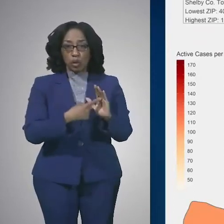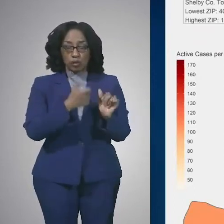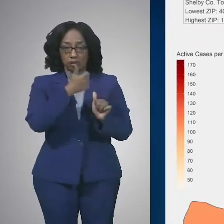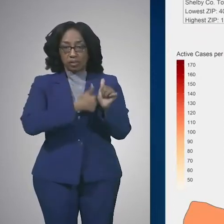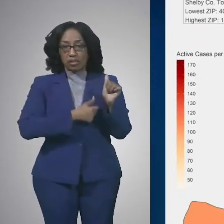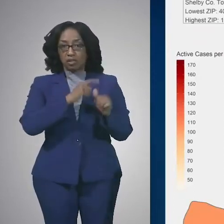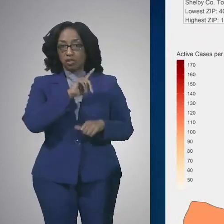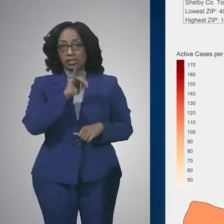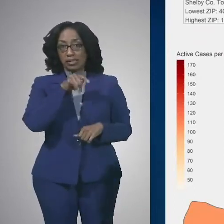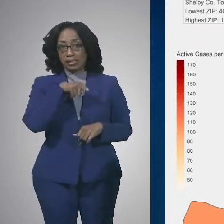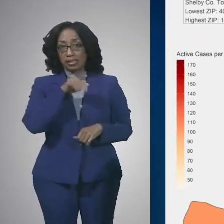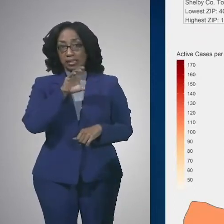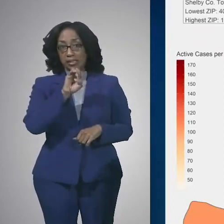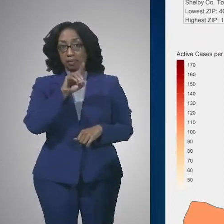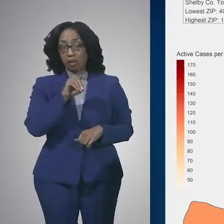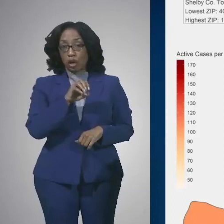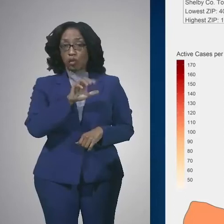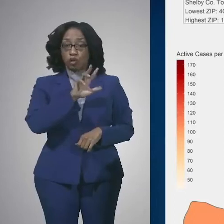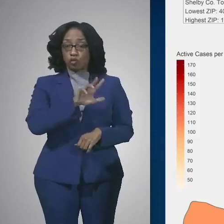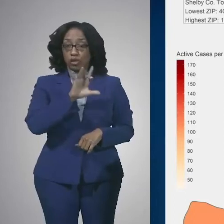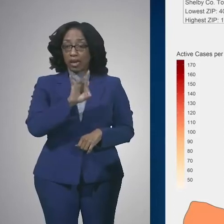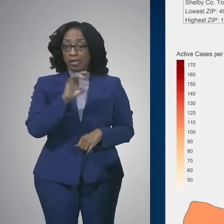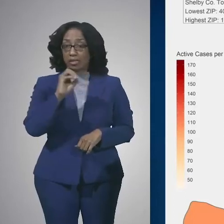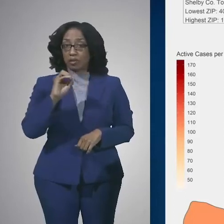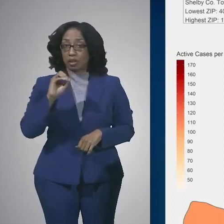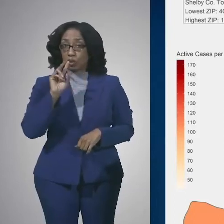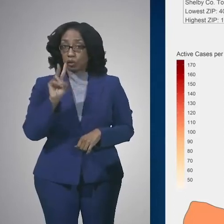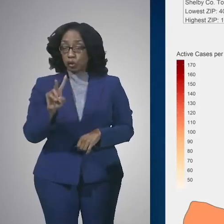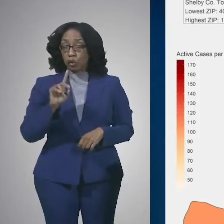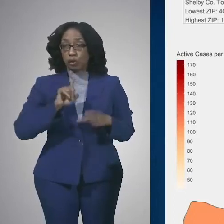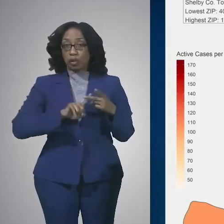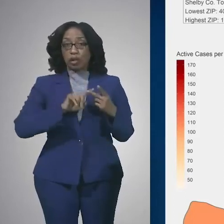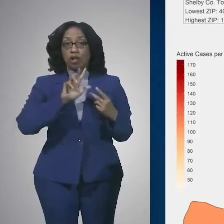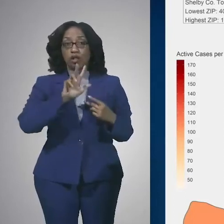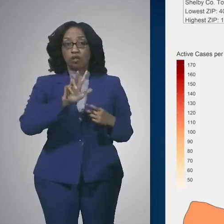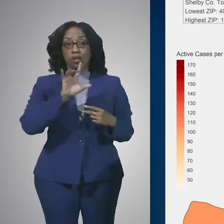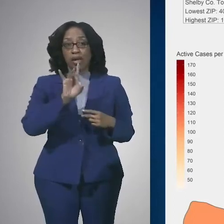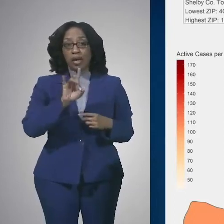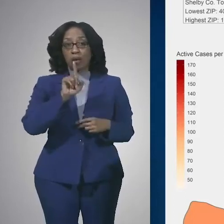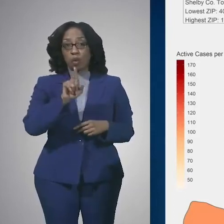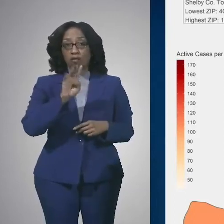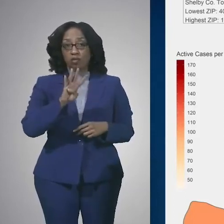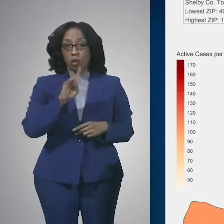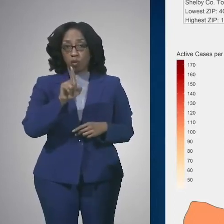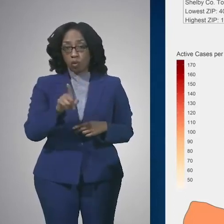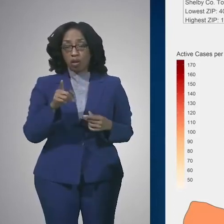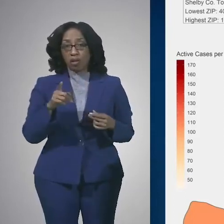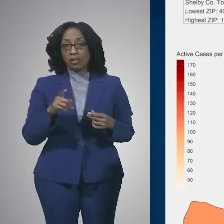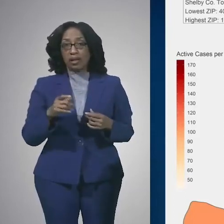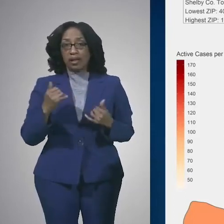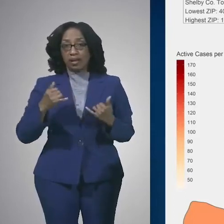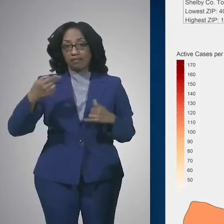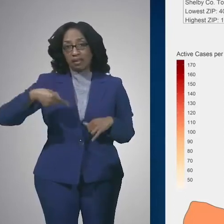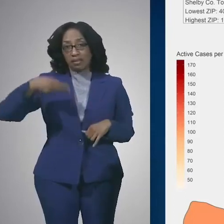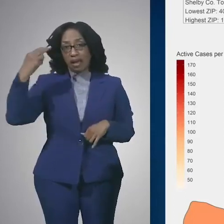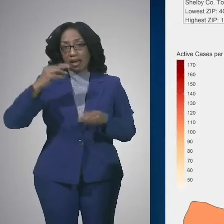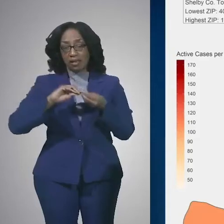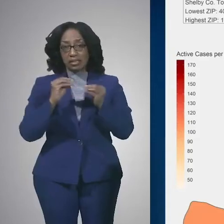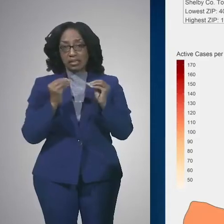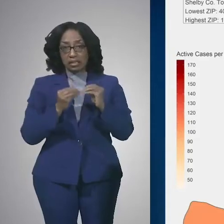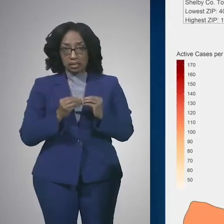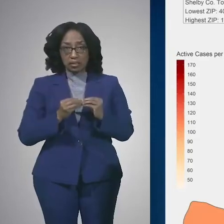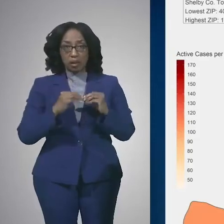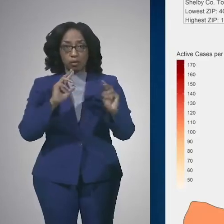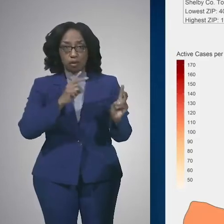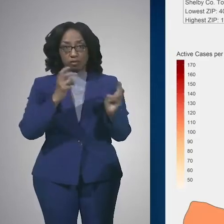code. You see that zip codes 38002 and 38141 currently have the highest number of active